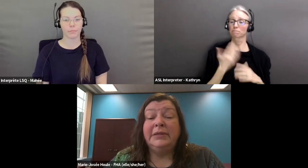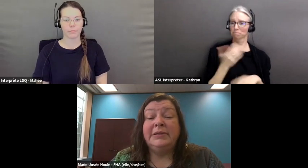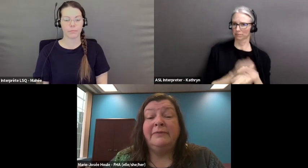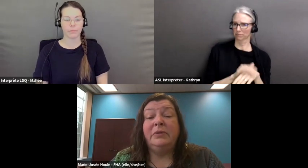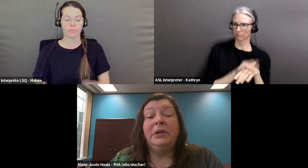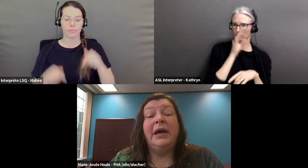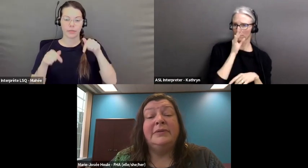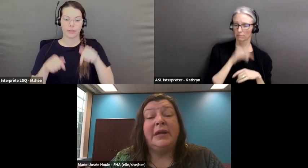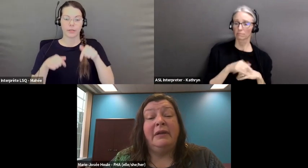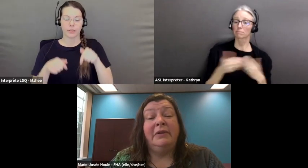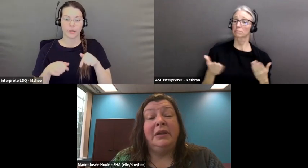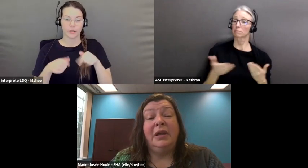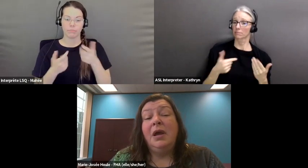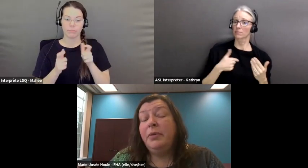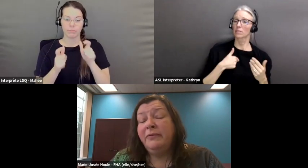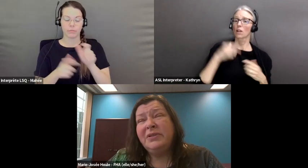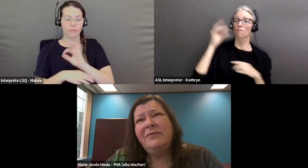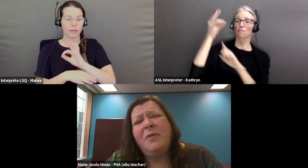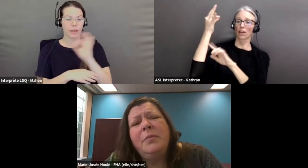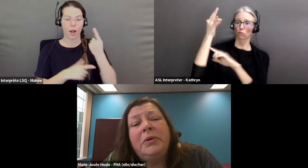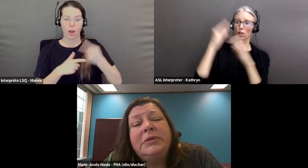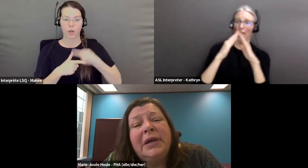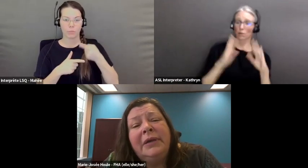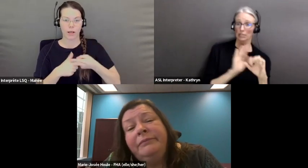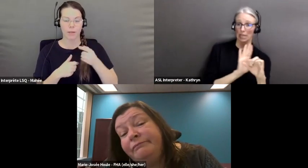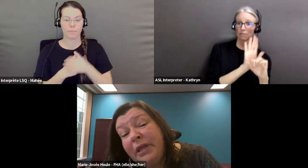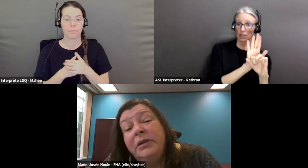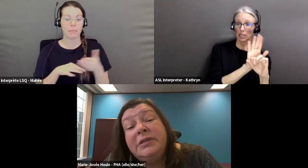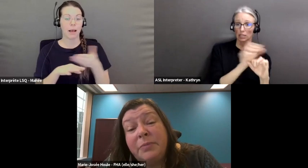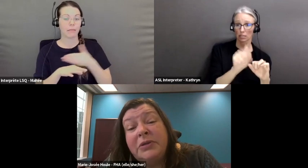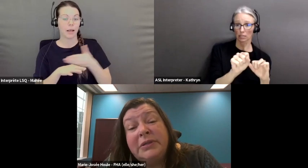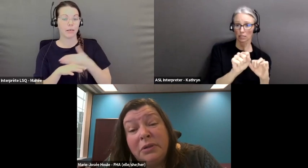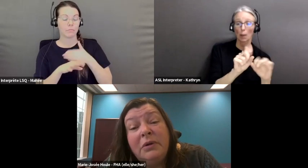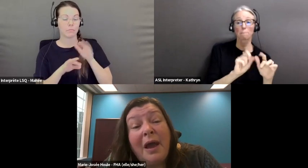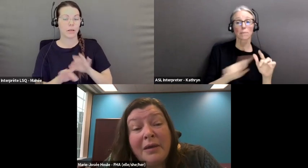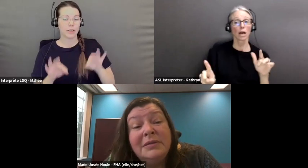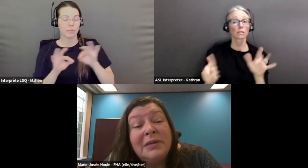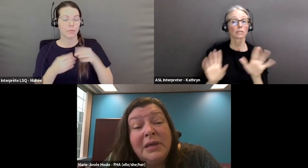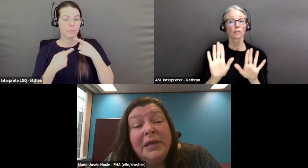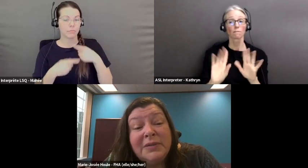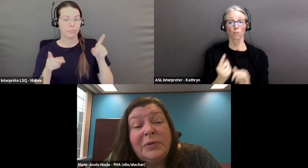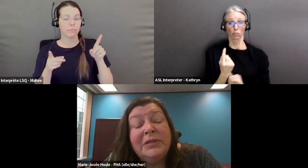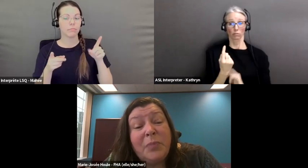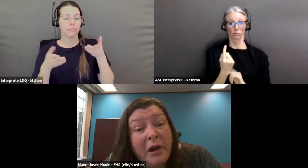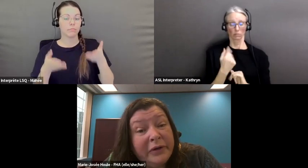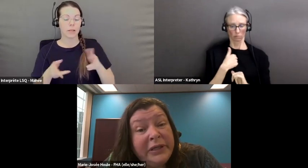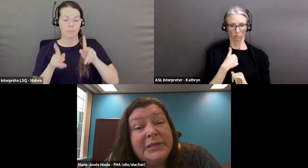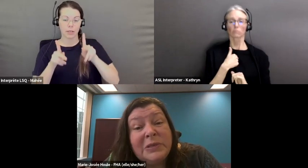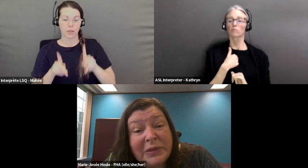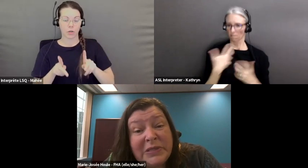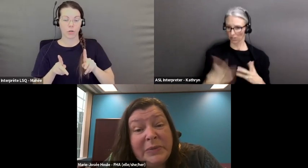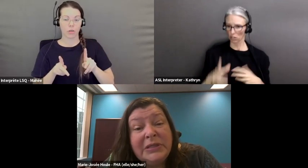role as the federal housing advocate, but first and foremost, I'm here as a person who has experienced